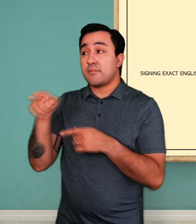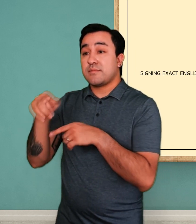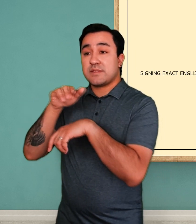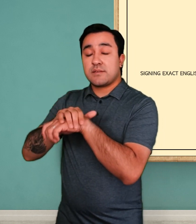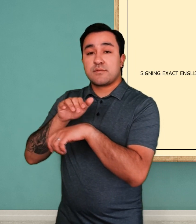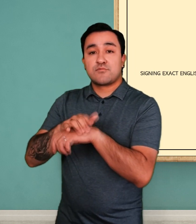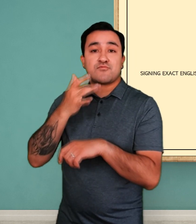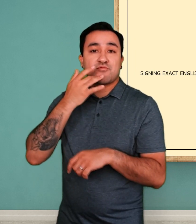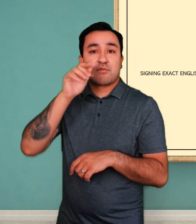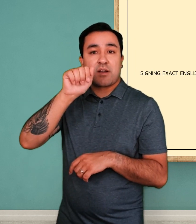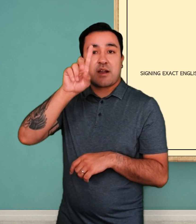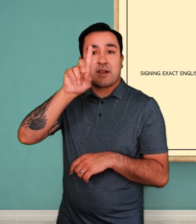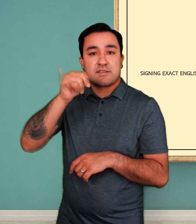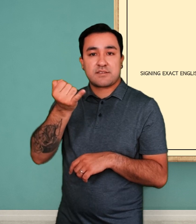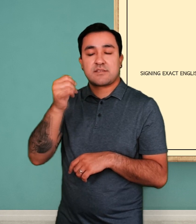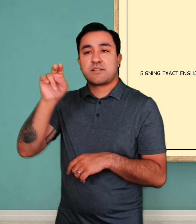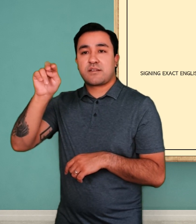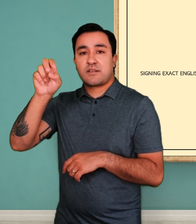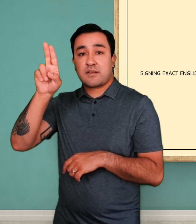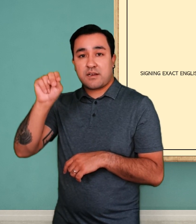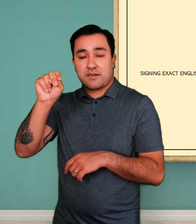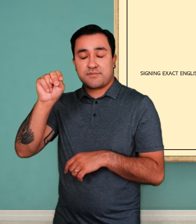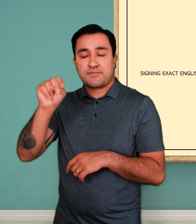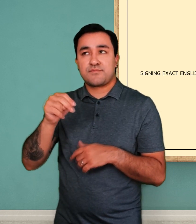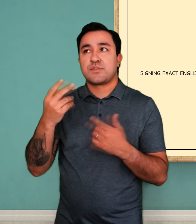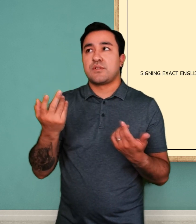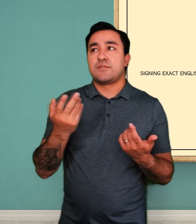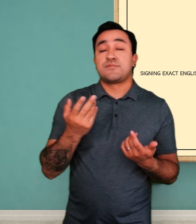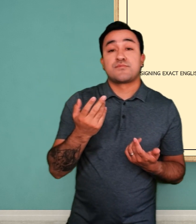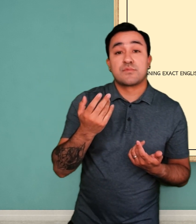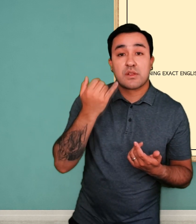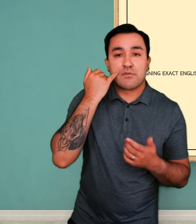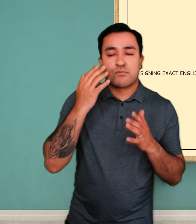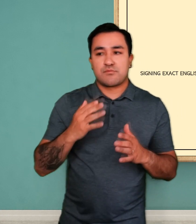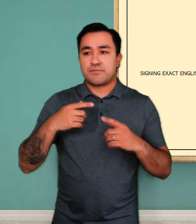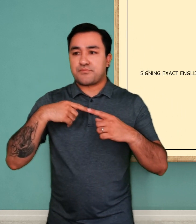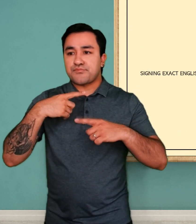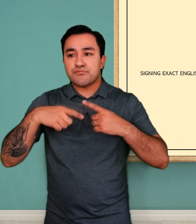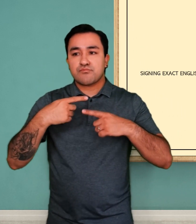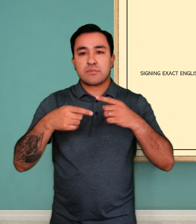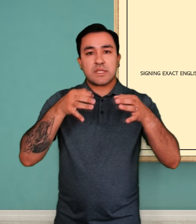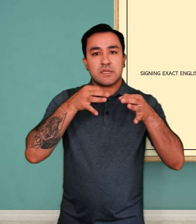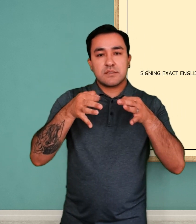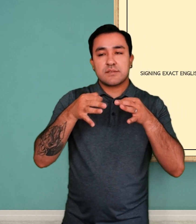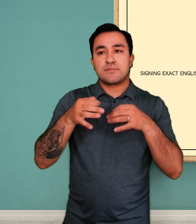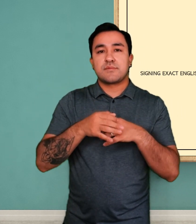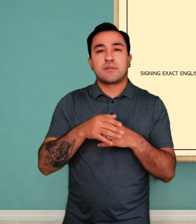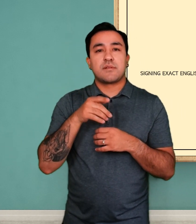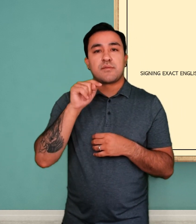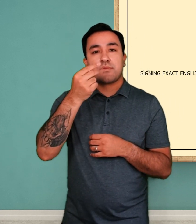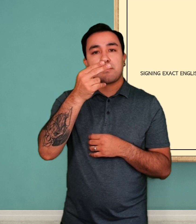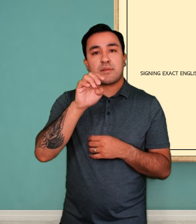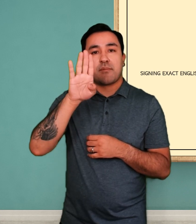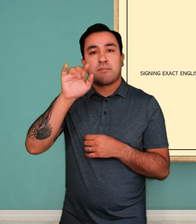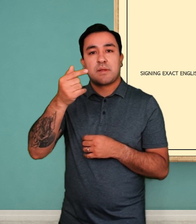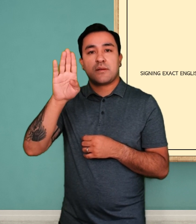adjective-noun format. In an instance where a SIMCOM user needs to sign the sentence, "the big blue house," they are again in a